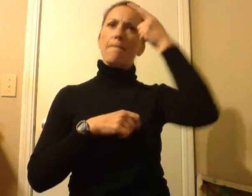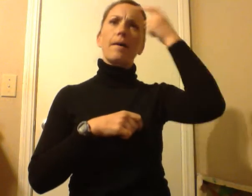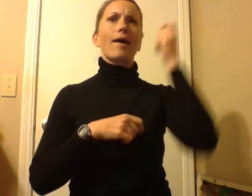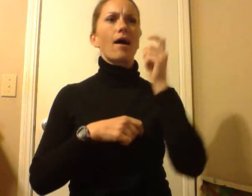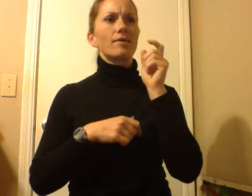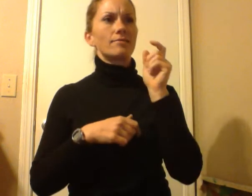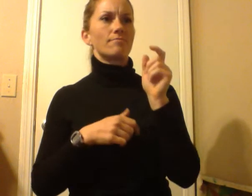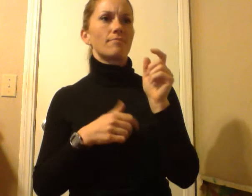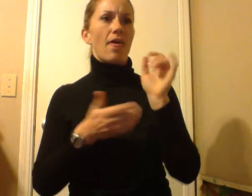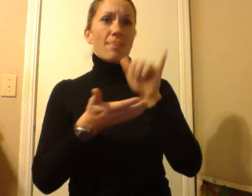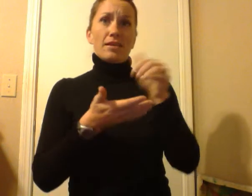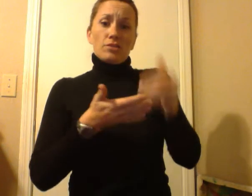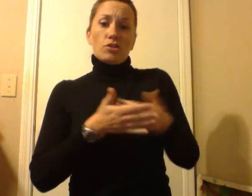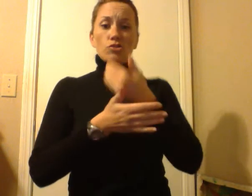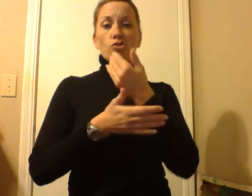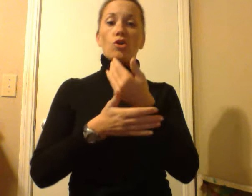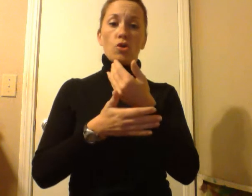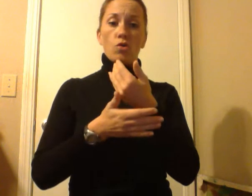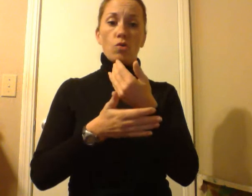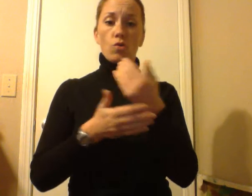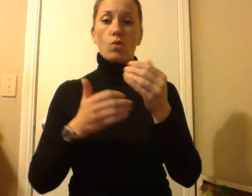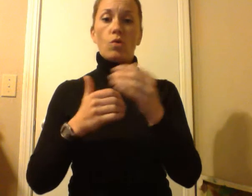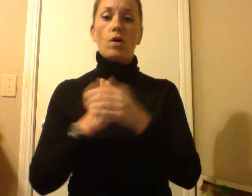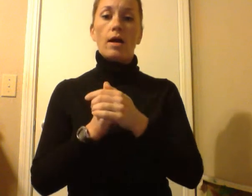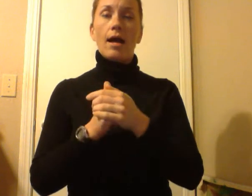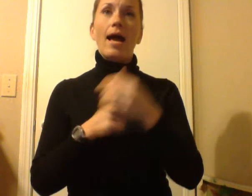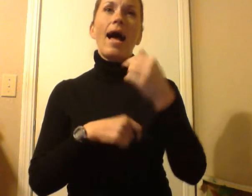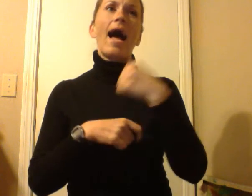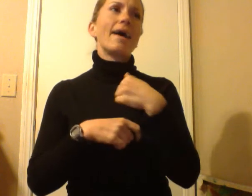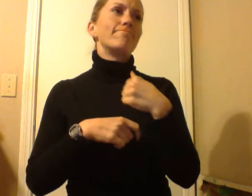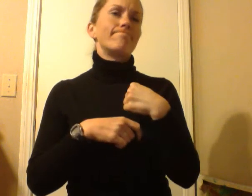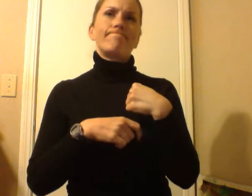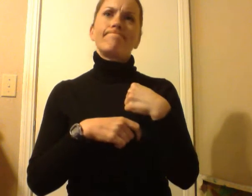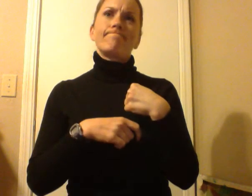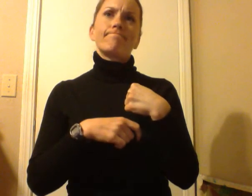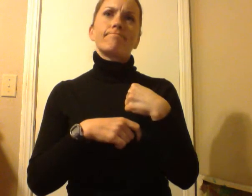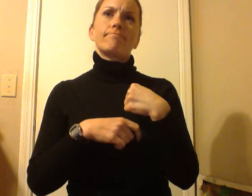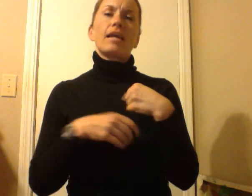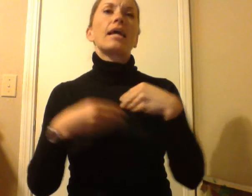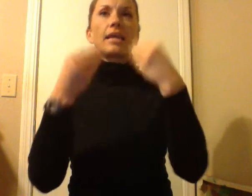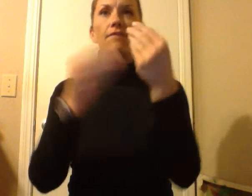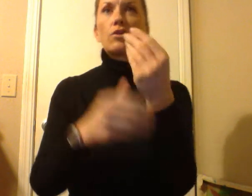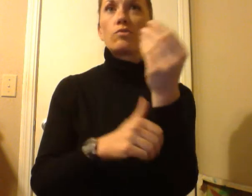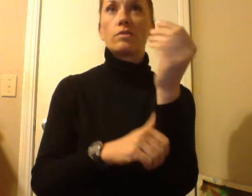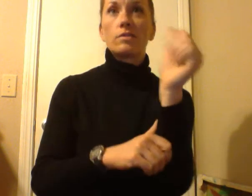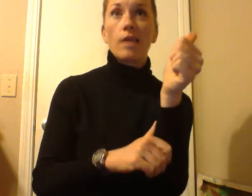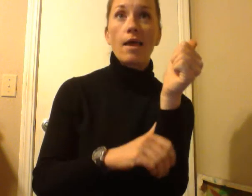first time we've done this year, I'm going to give you 10 minutes and see if you can make an interesting pattern